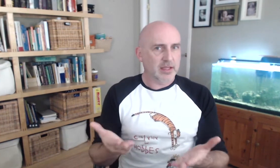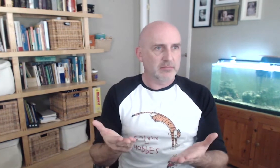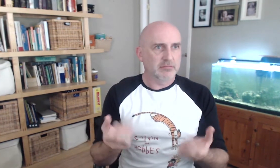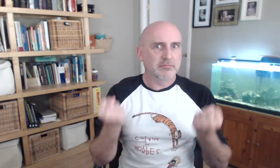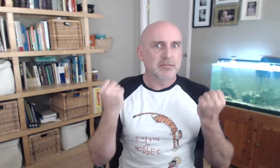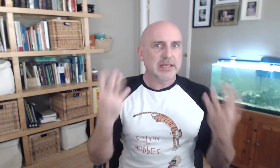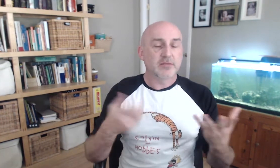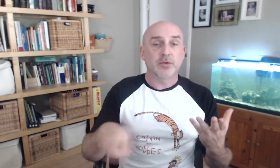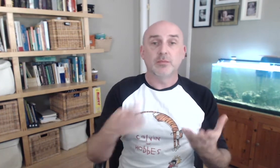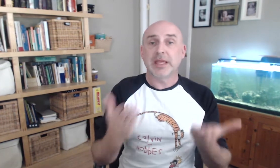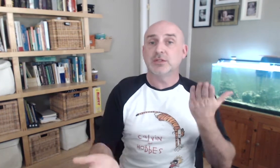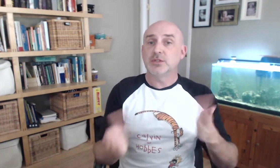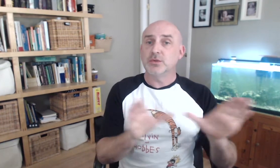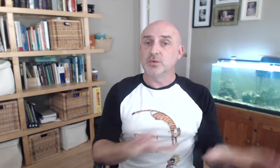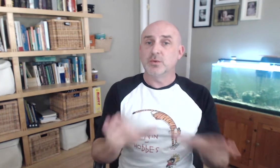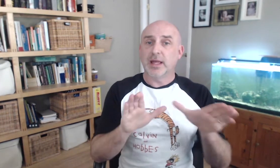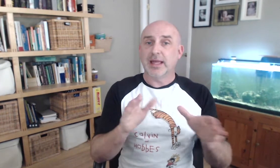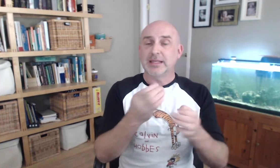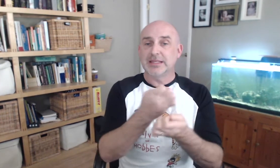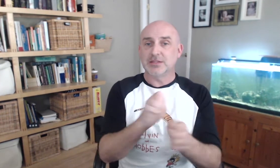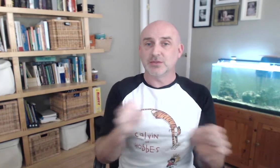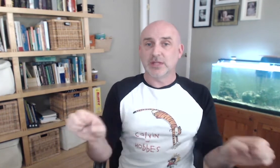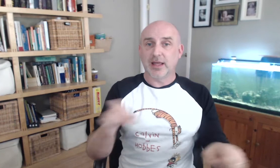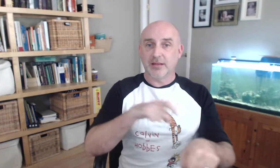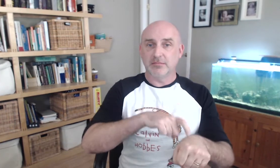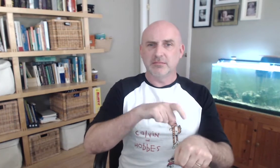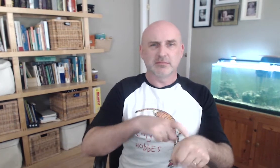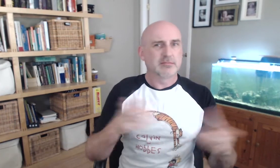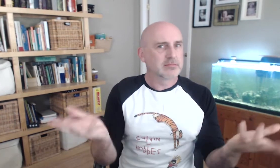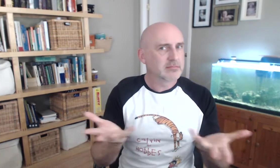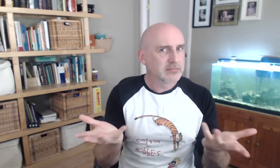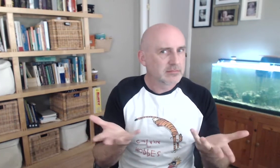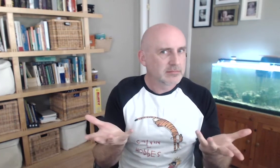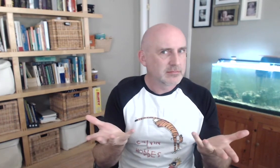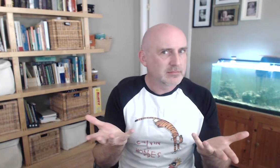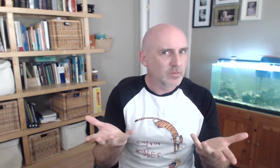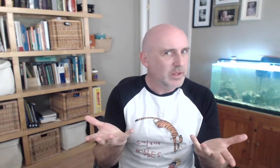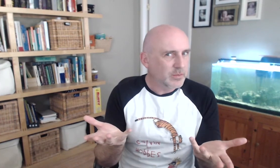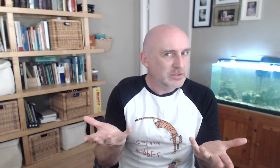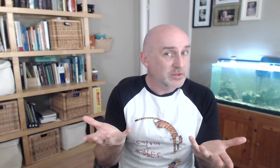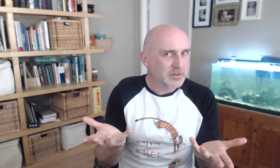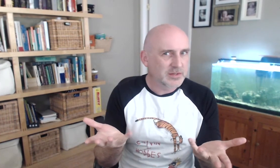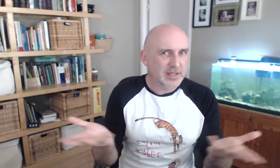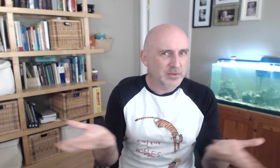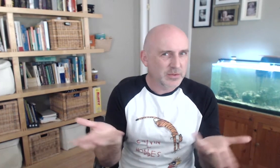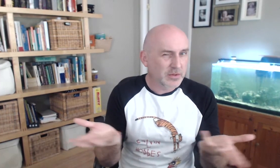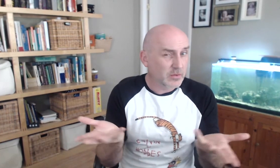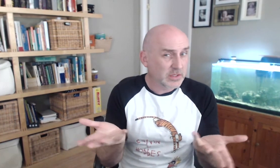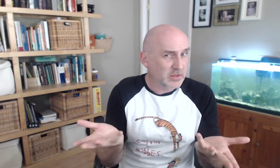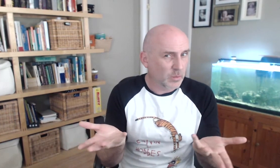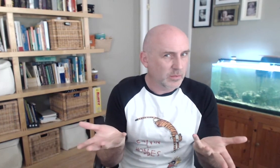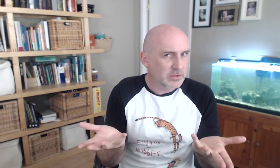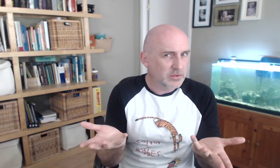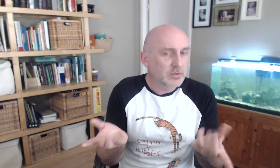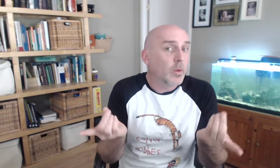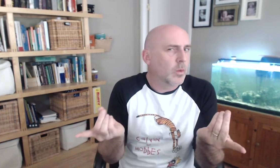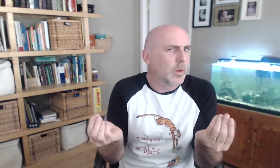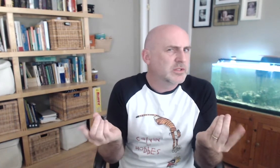something that many of you may do at Easter time What would you do? There's that rhetorical question. What would you do? Or what